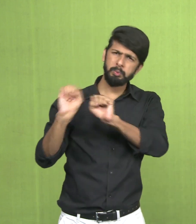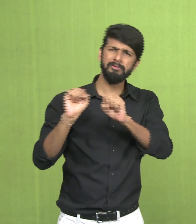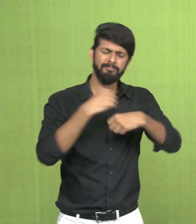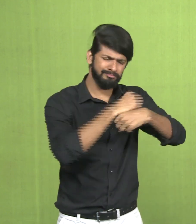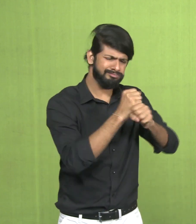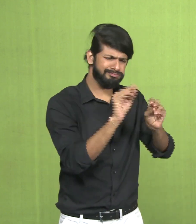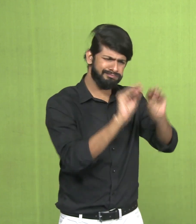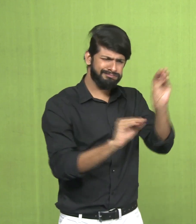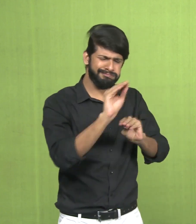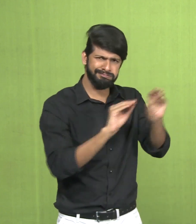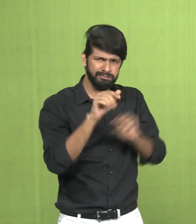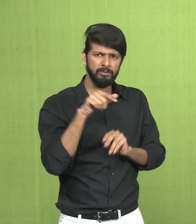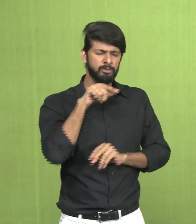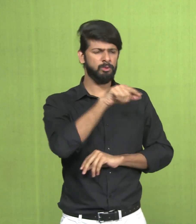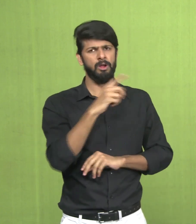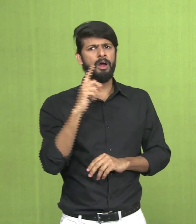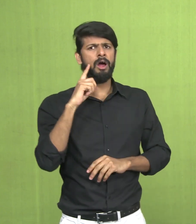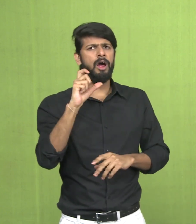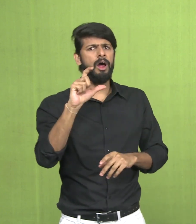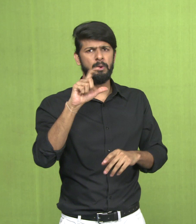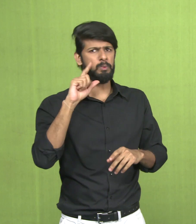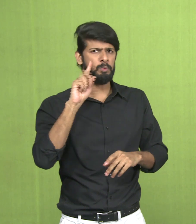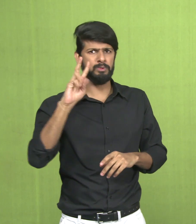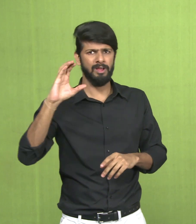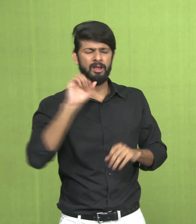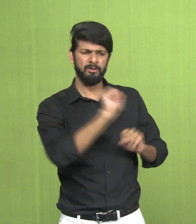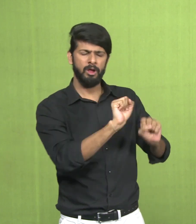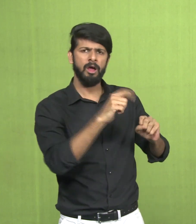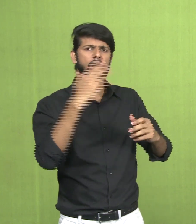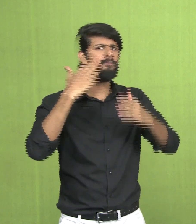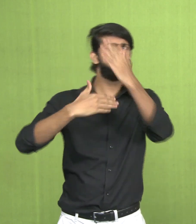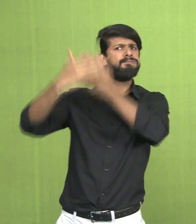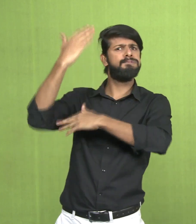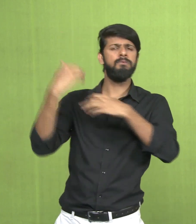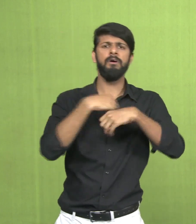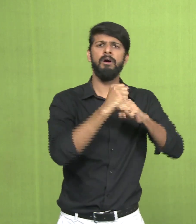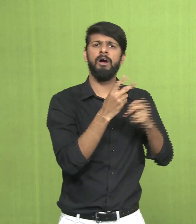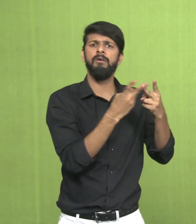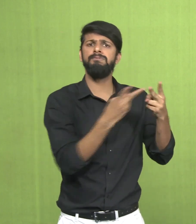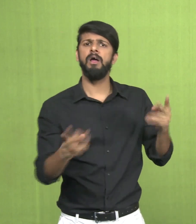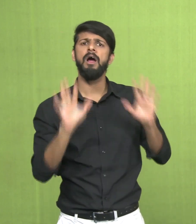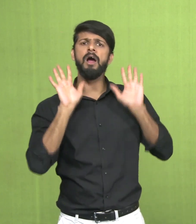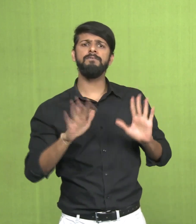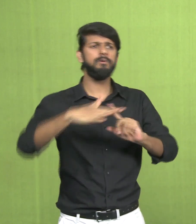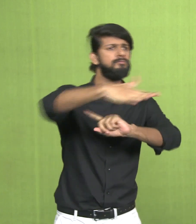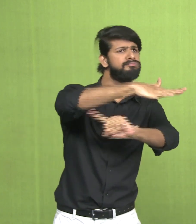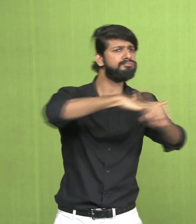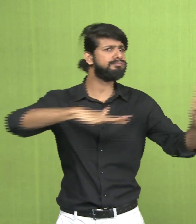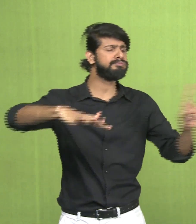a perspective about how life and culture of the Indus Valley civilization could have been.